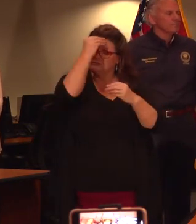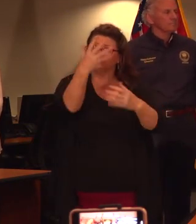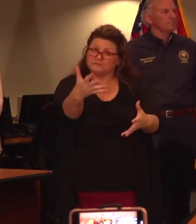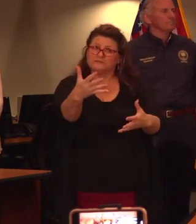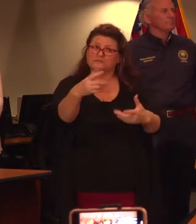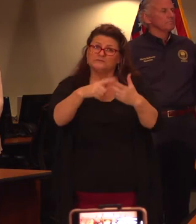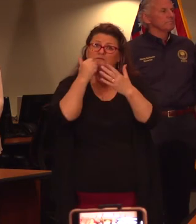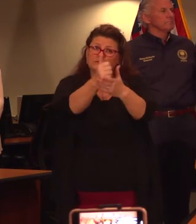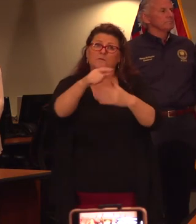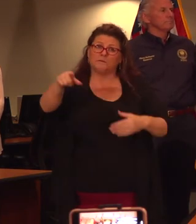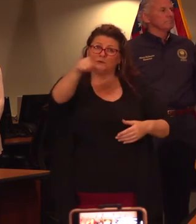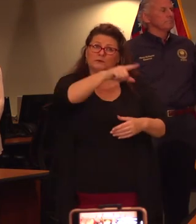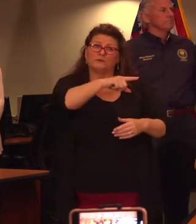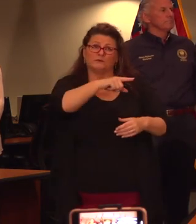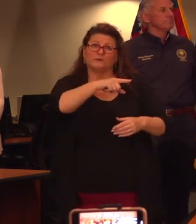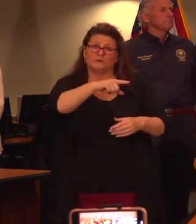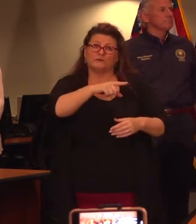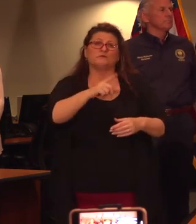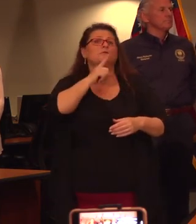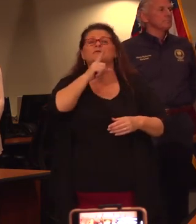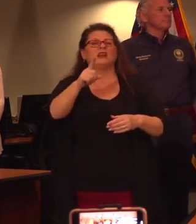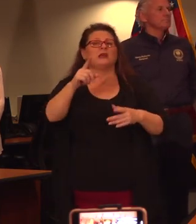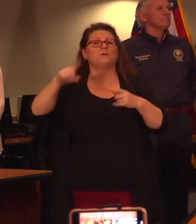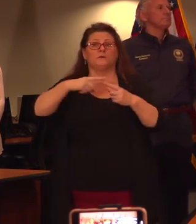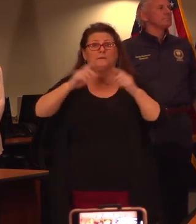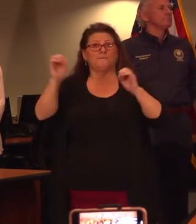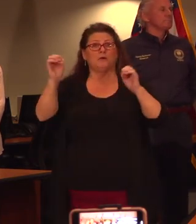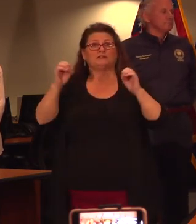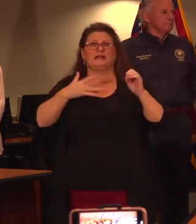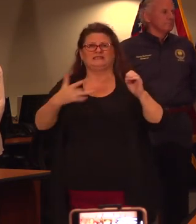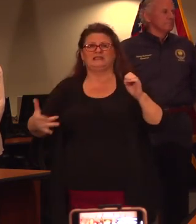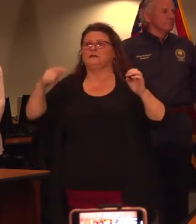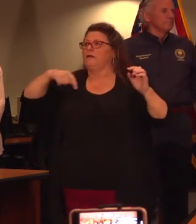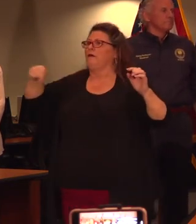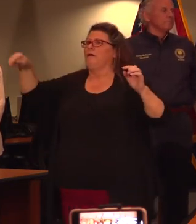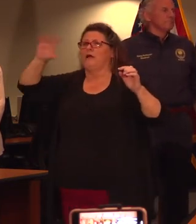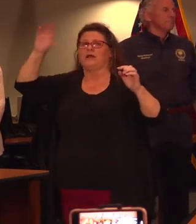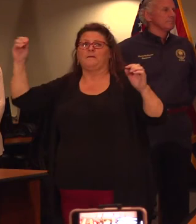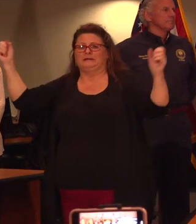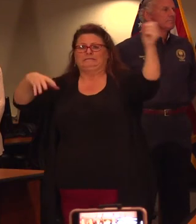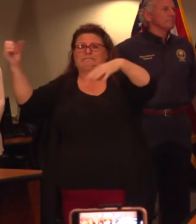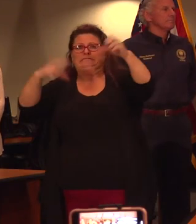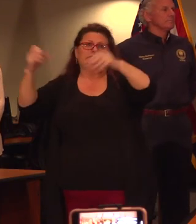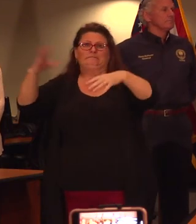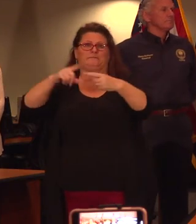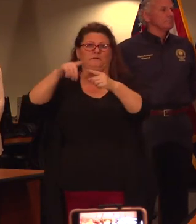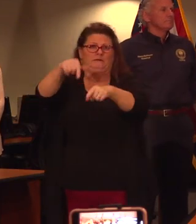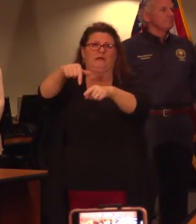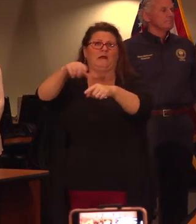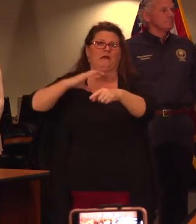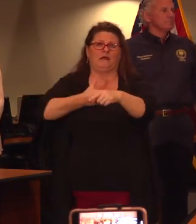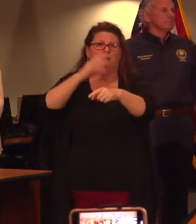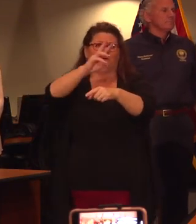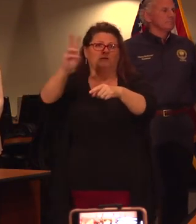keep you connected. It's sort of the central clearinghouse during emergencies. It's got plenty of links in there. You can get a lot of questions answered,